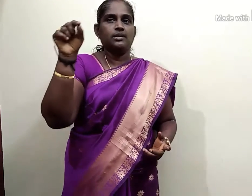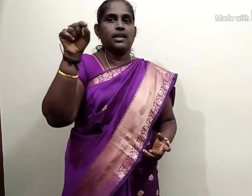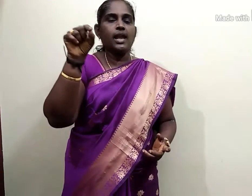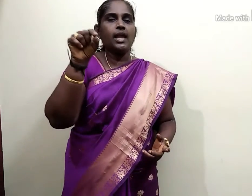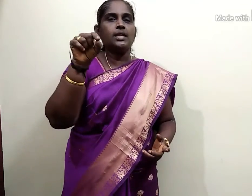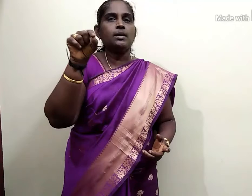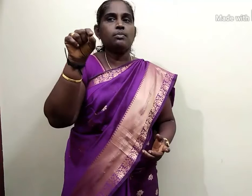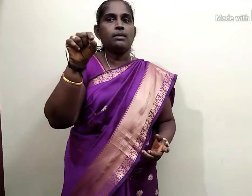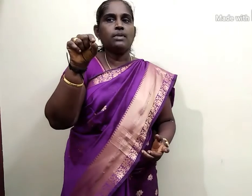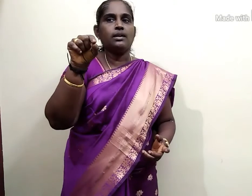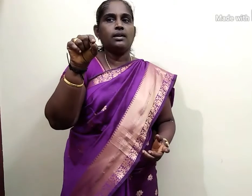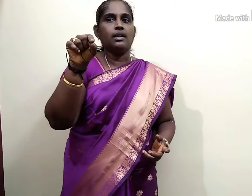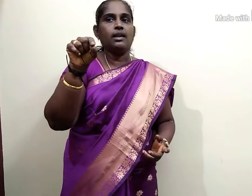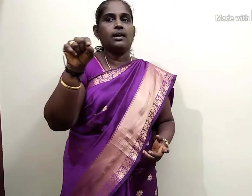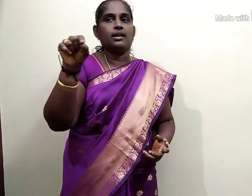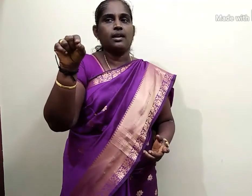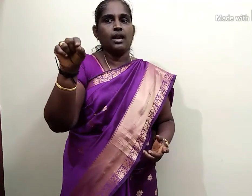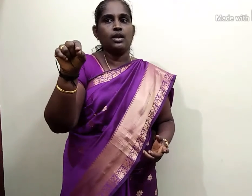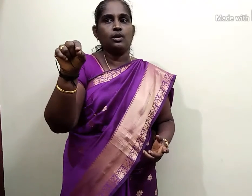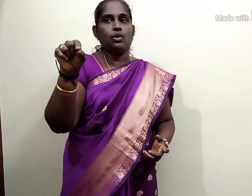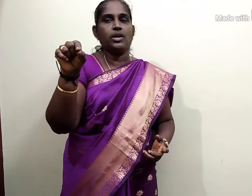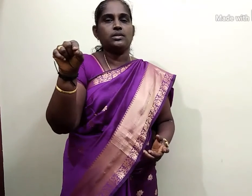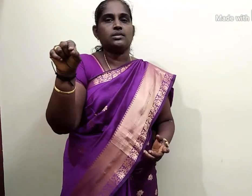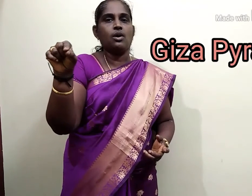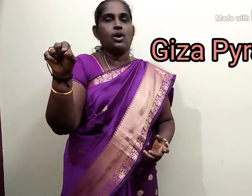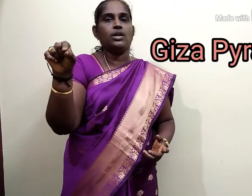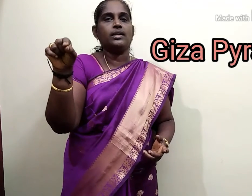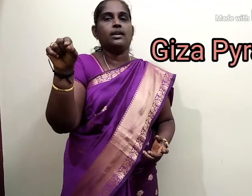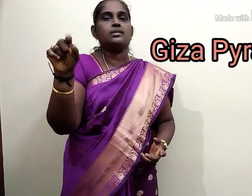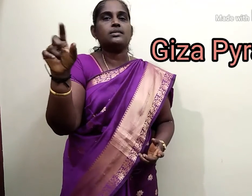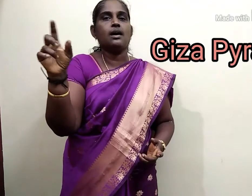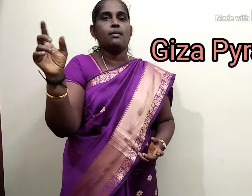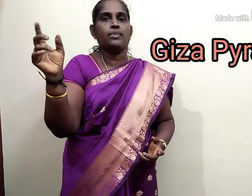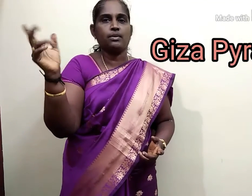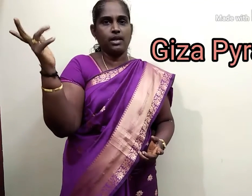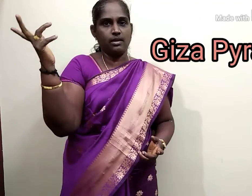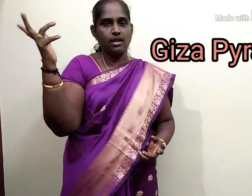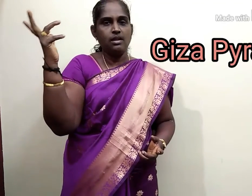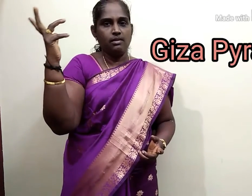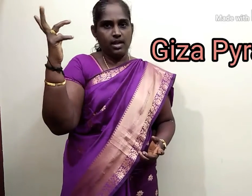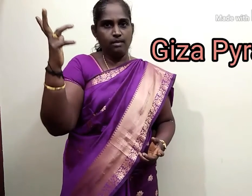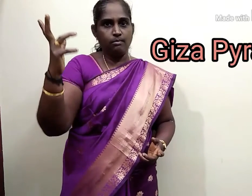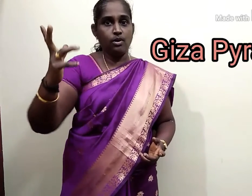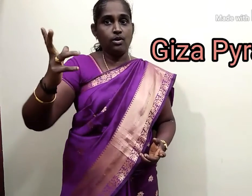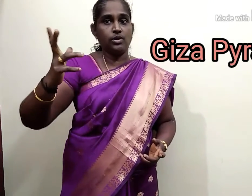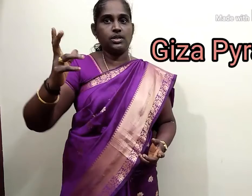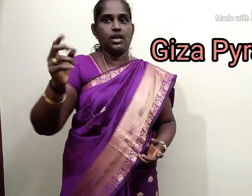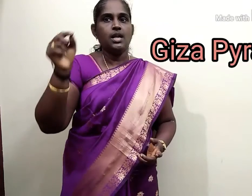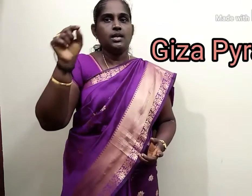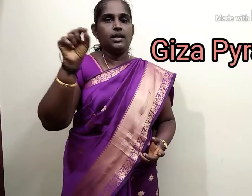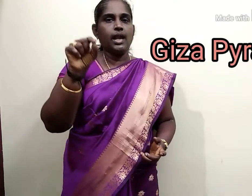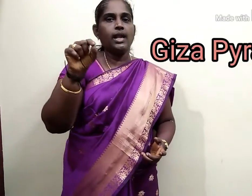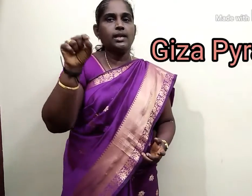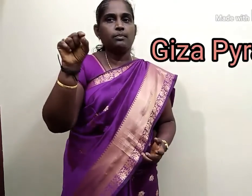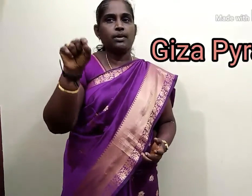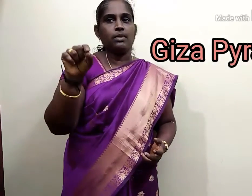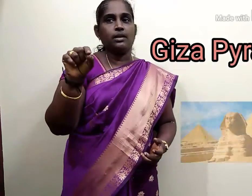The Great Pyramid near Cairo is called Giza Pyramid. Very important. Great